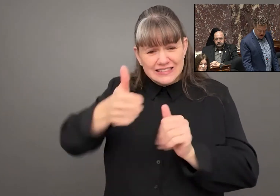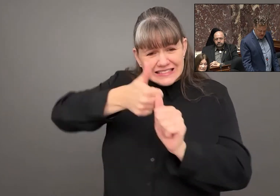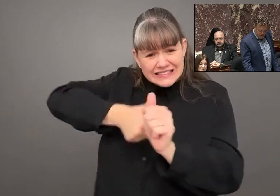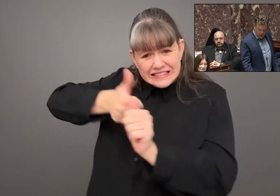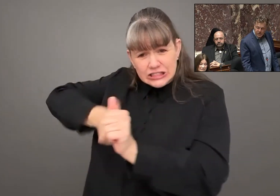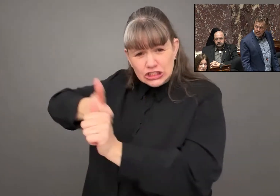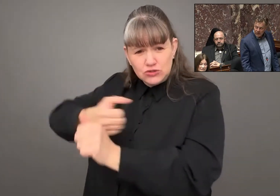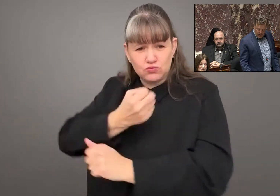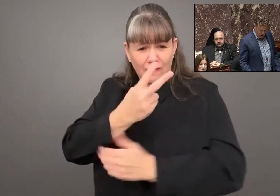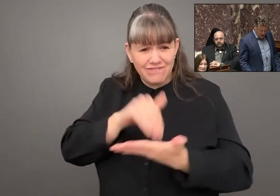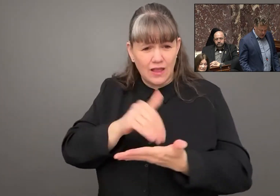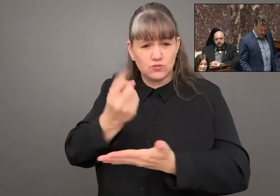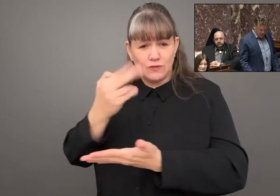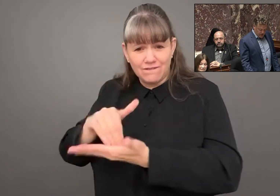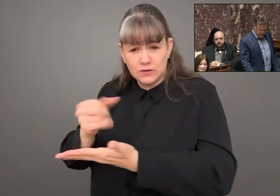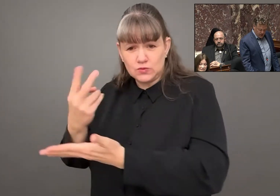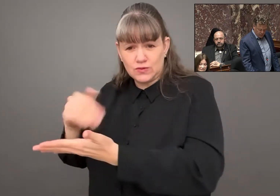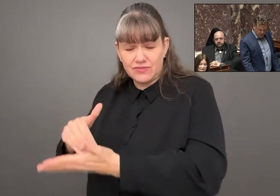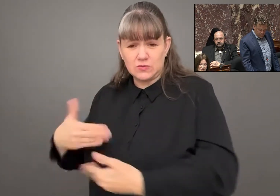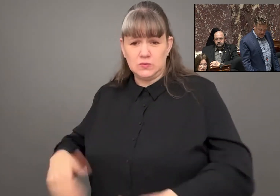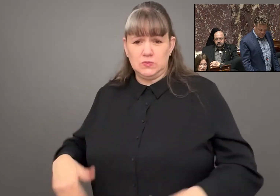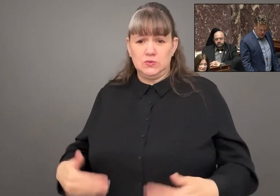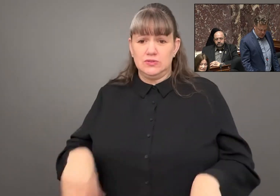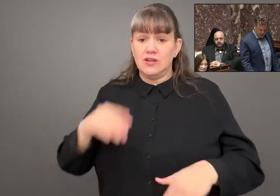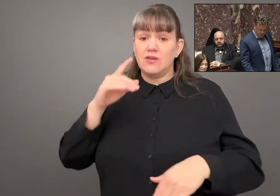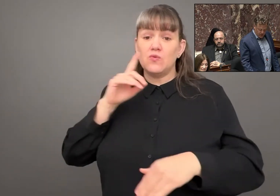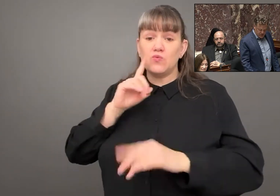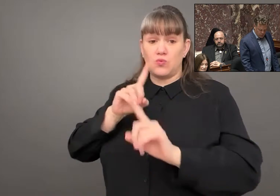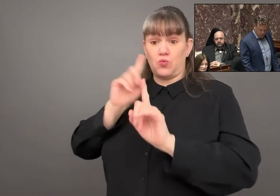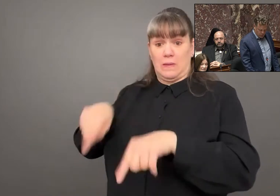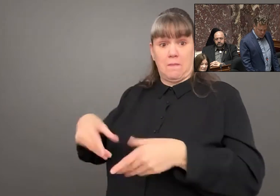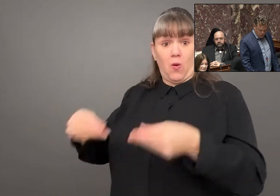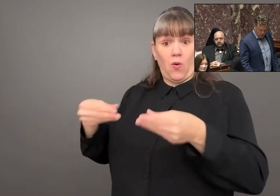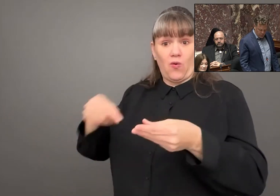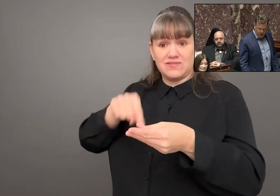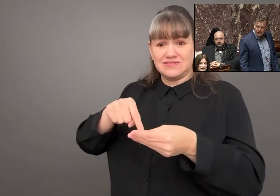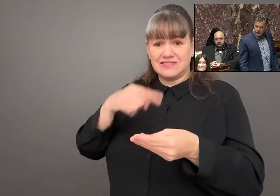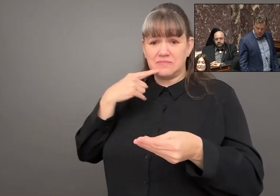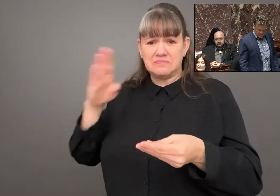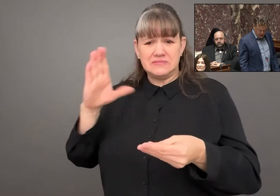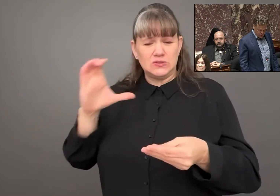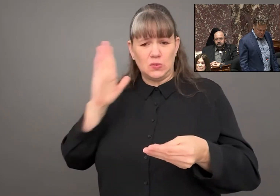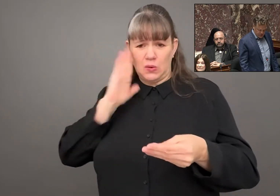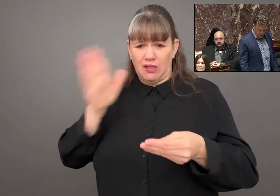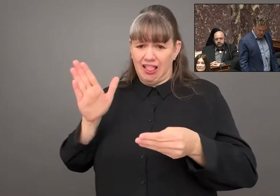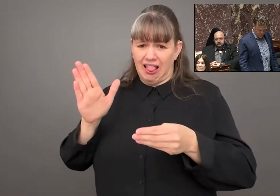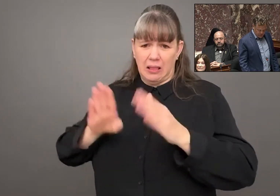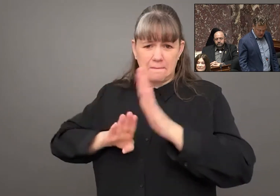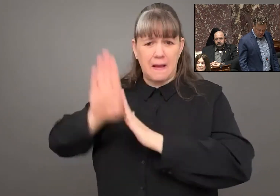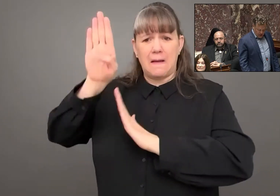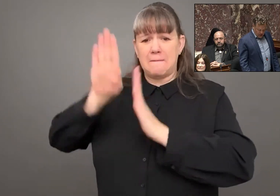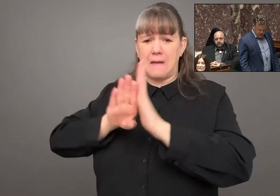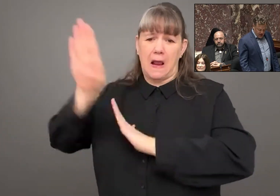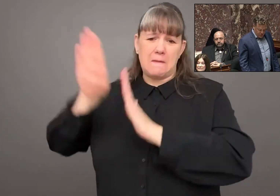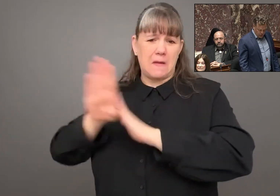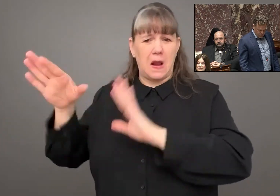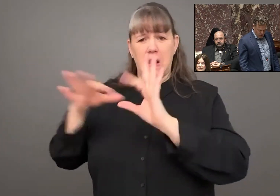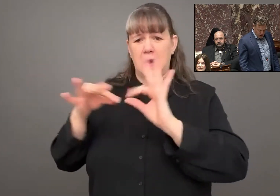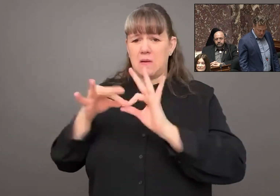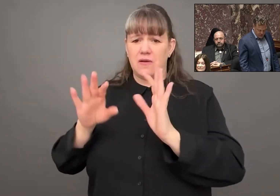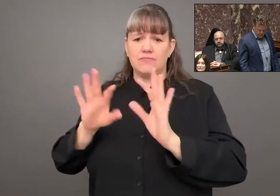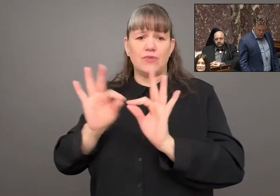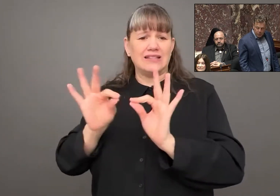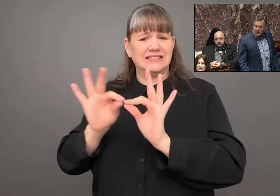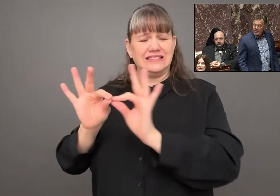to push in this direction. In the meantime, to the Minister of Energy, what will the province do to protect British Columbians and tax